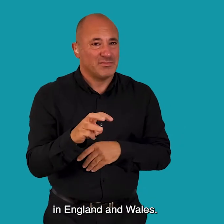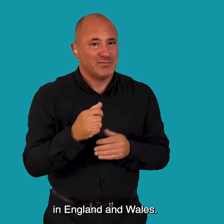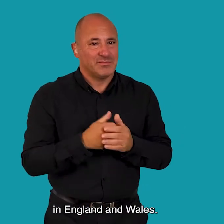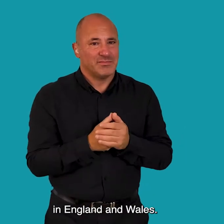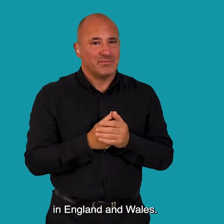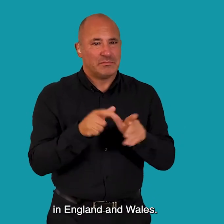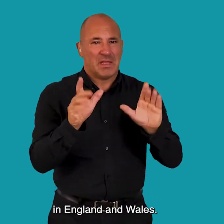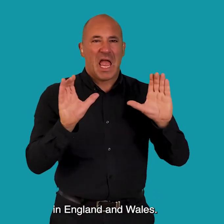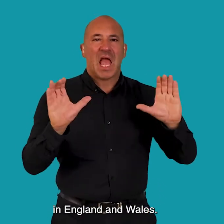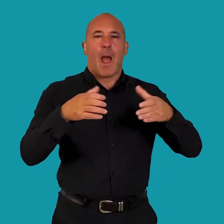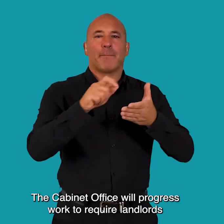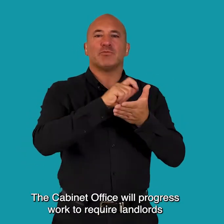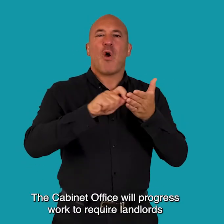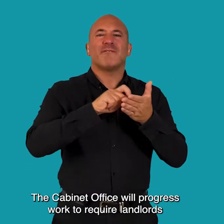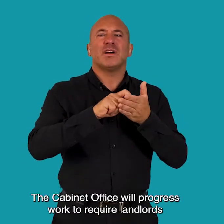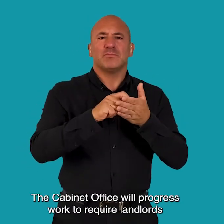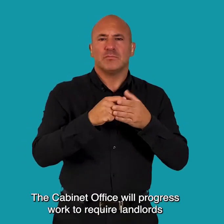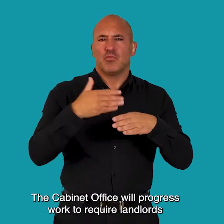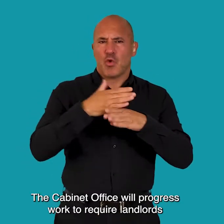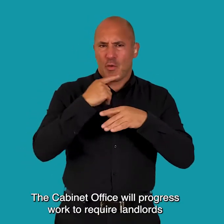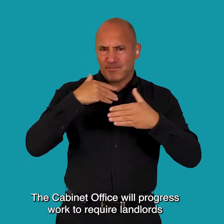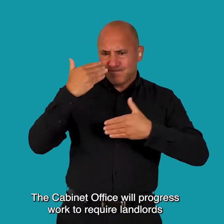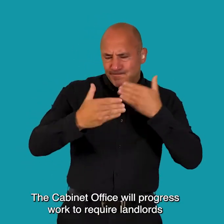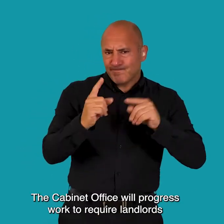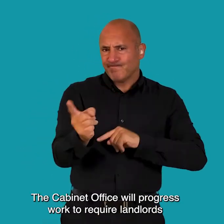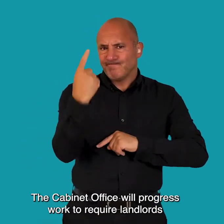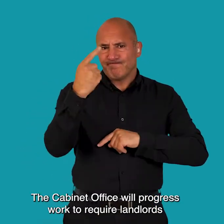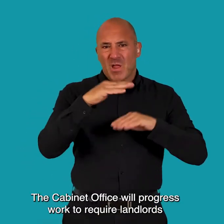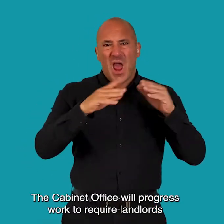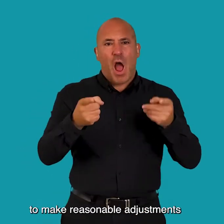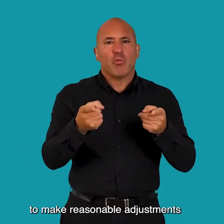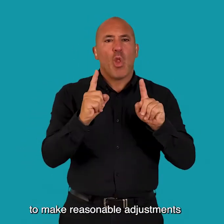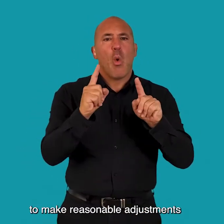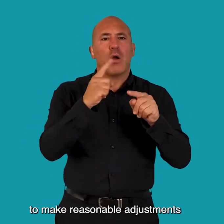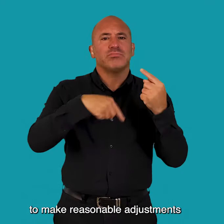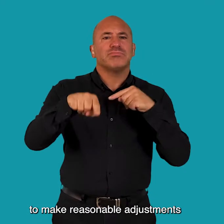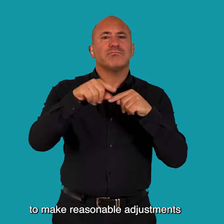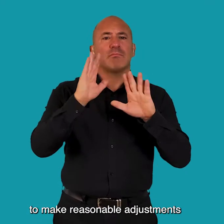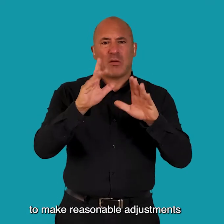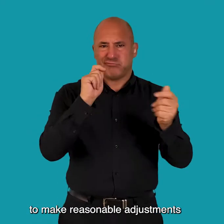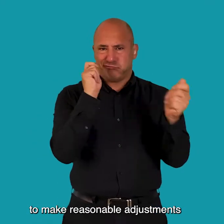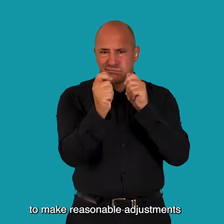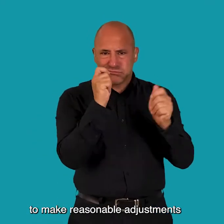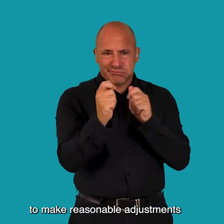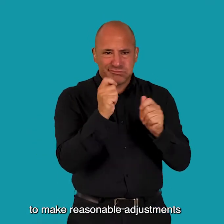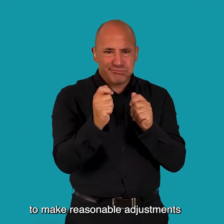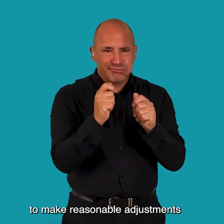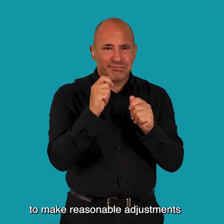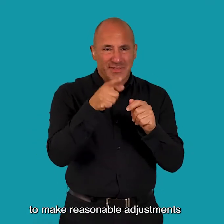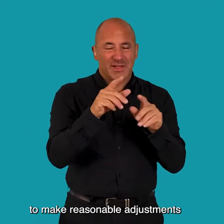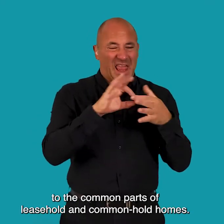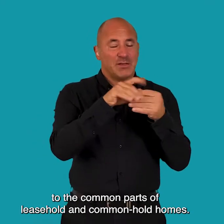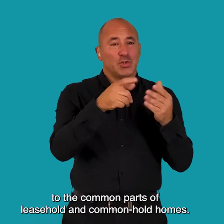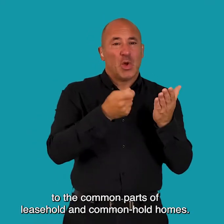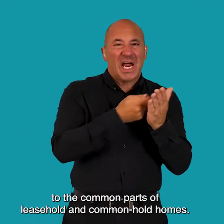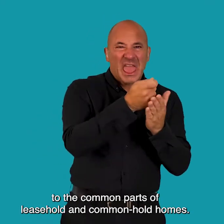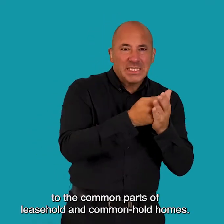England and Wales. The Cabinet Office will progress work to require landlords to make reasonable adjustments to the common parts